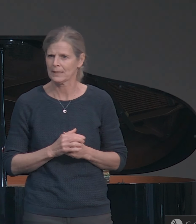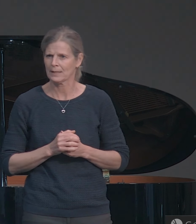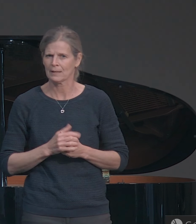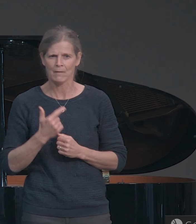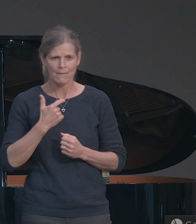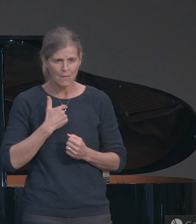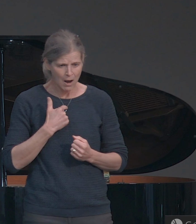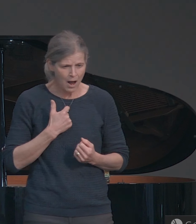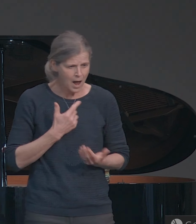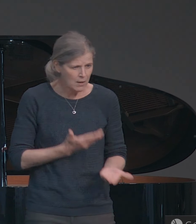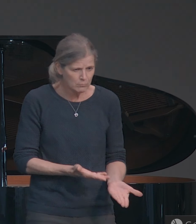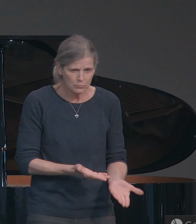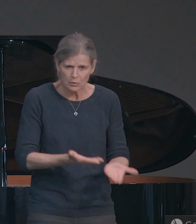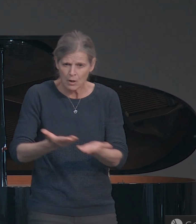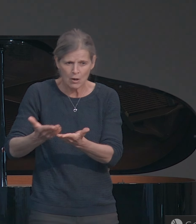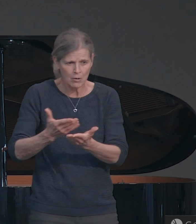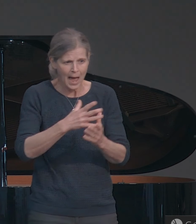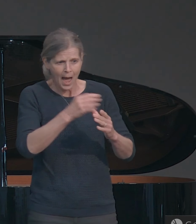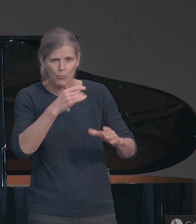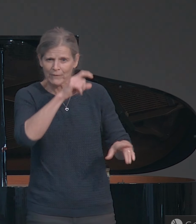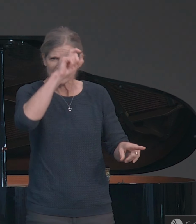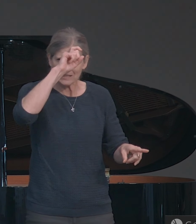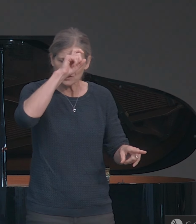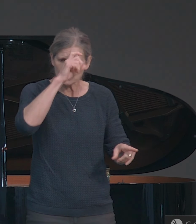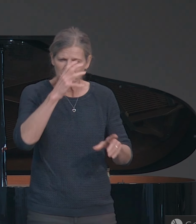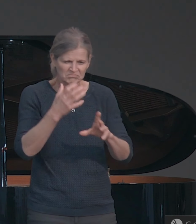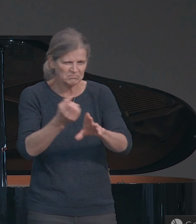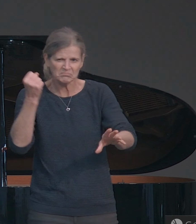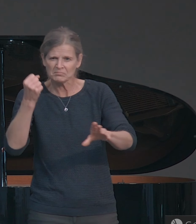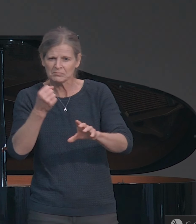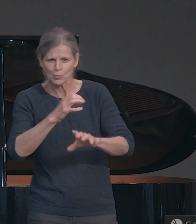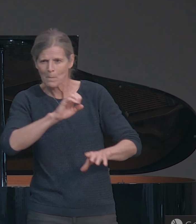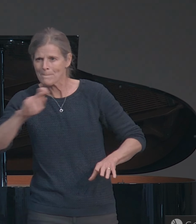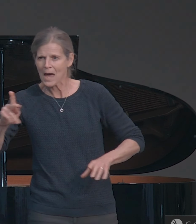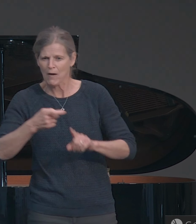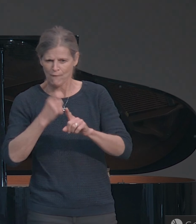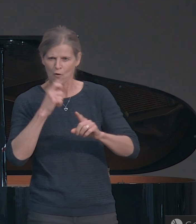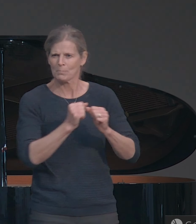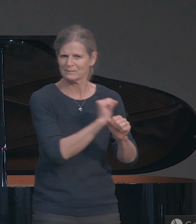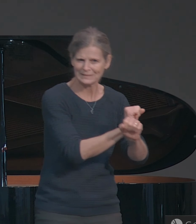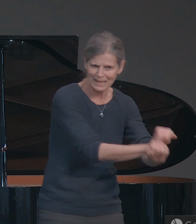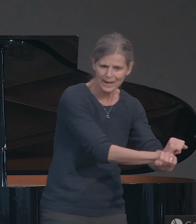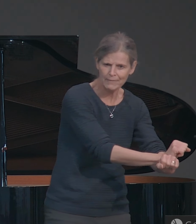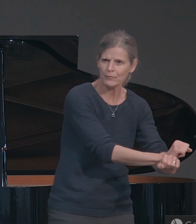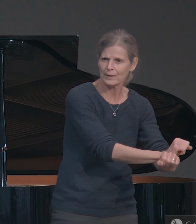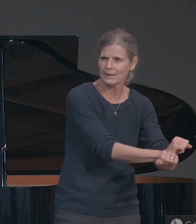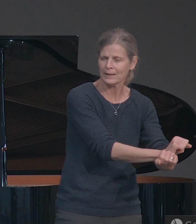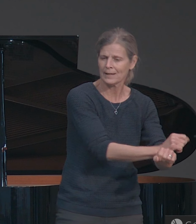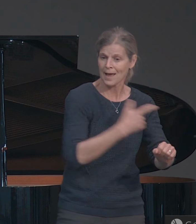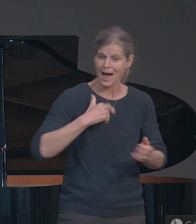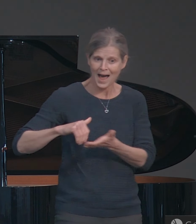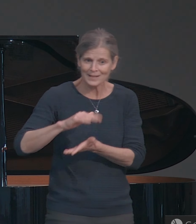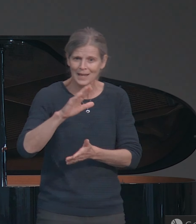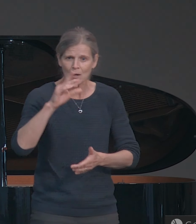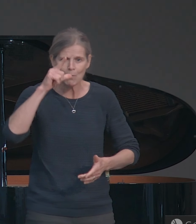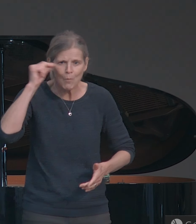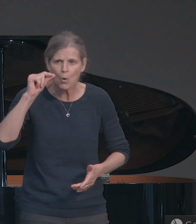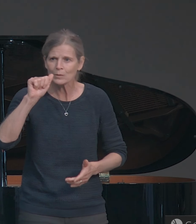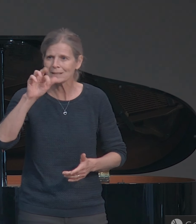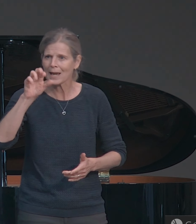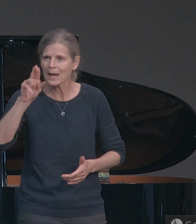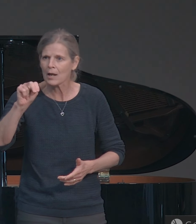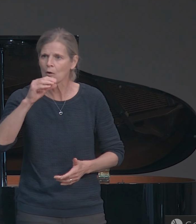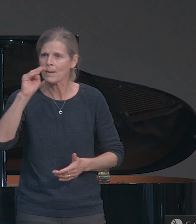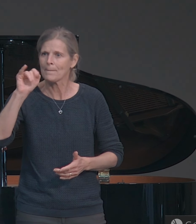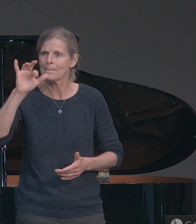For I brought you up from the land of Egypt and redeemed you from the house of slavery, and I sent before you Moses, Aaron,